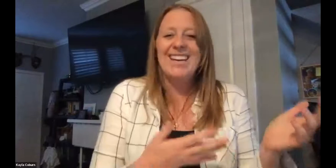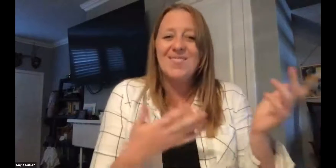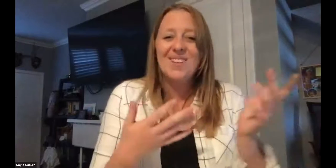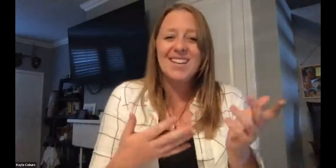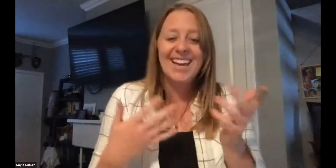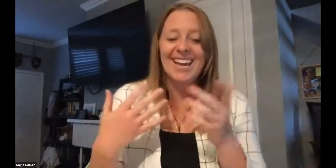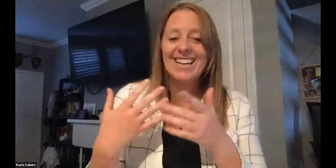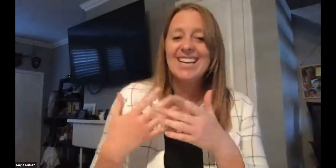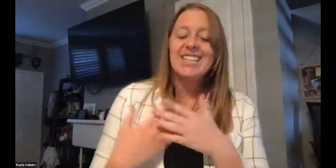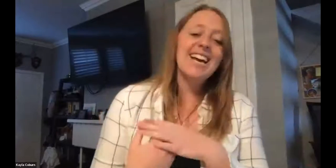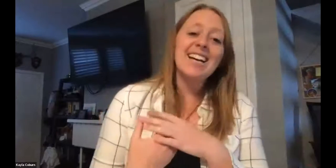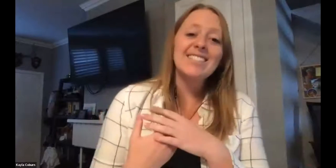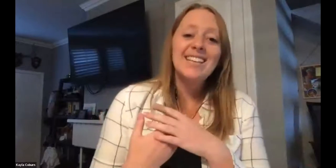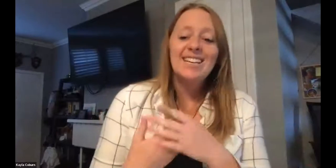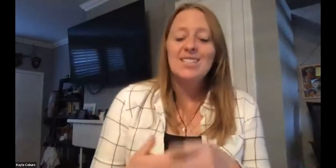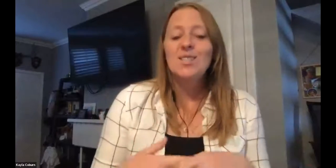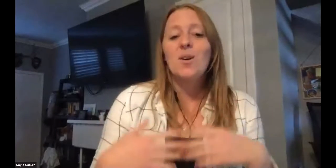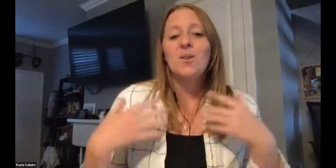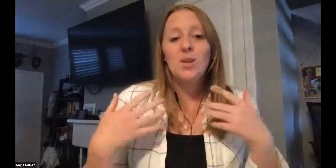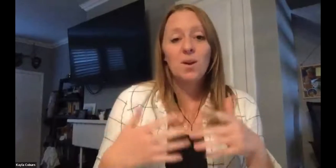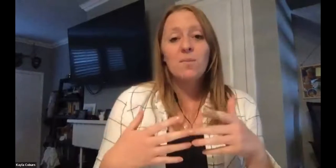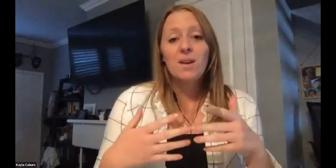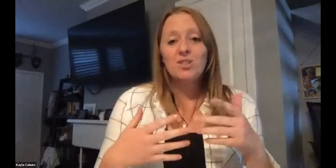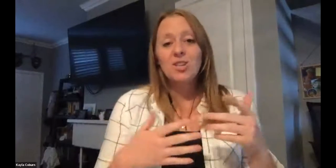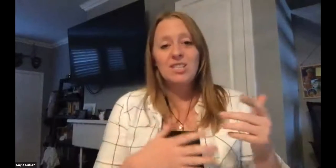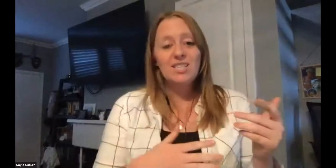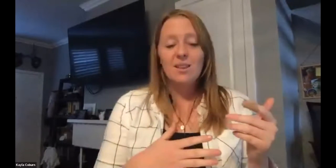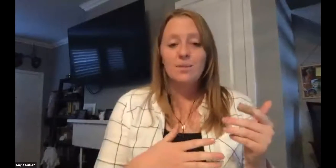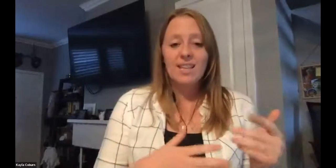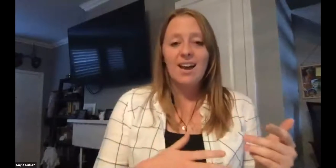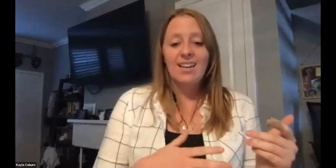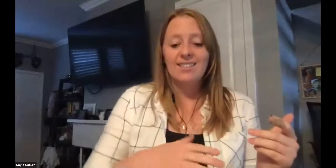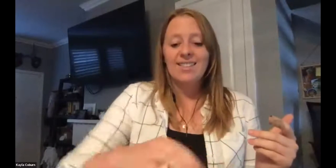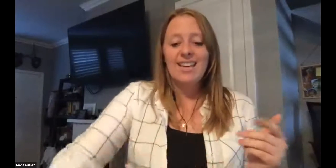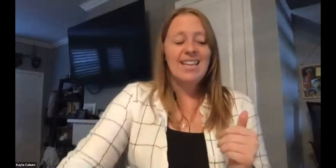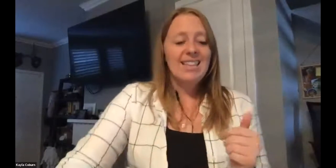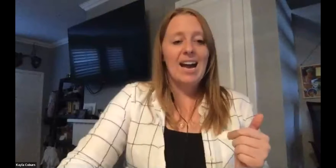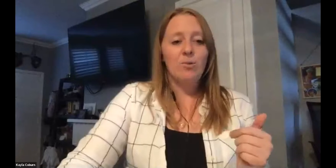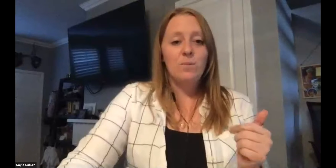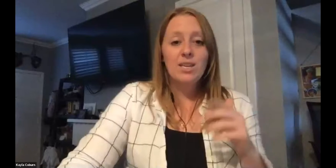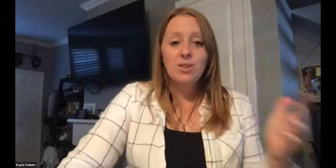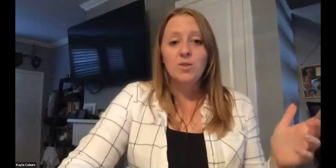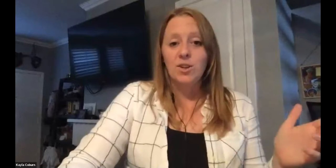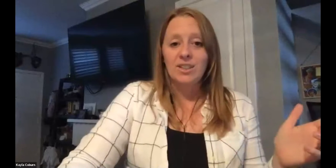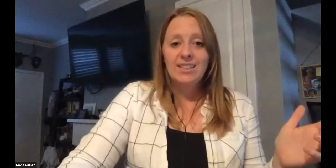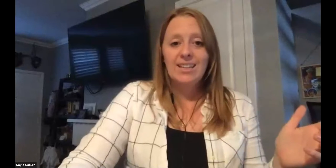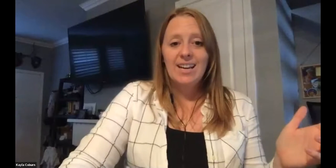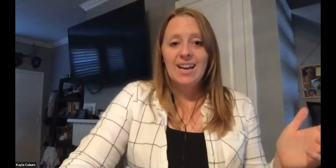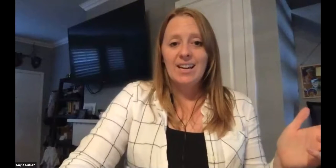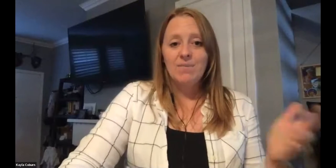expressively communicate to us. So you want to make sure you're teaching them signs that will be